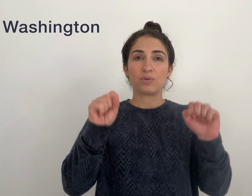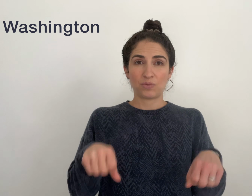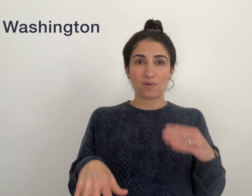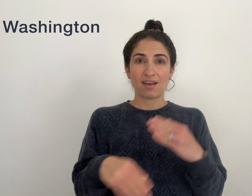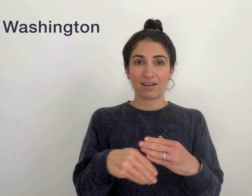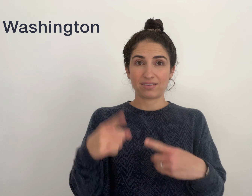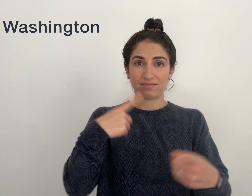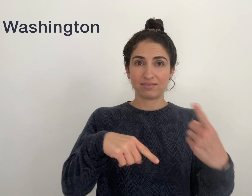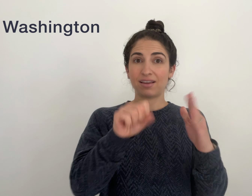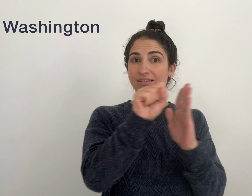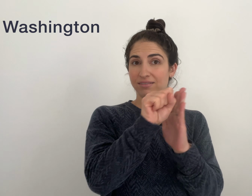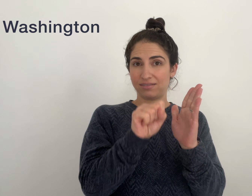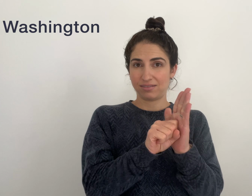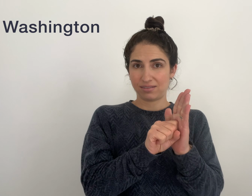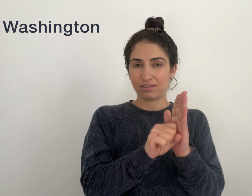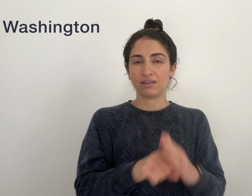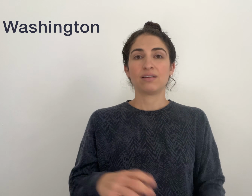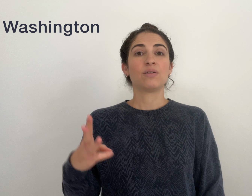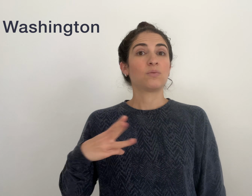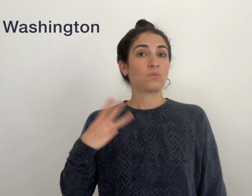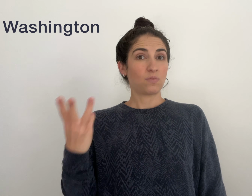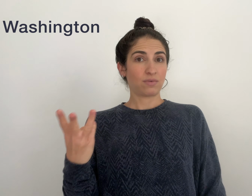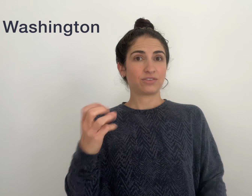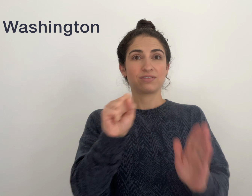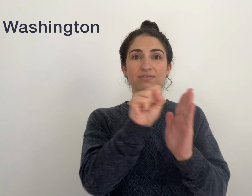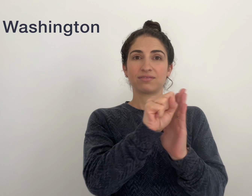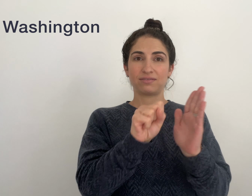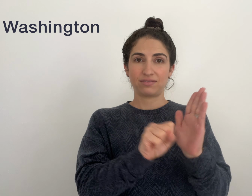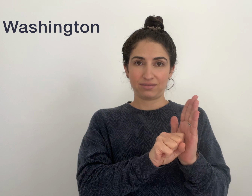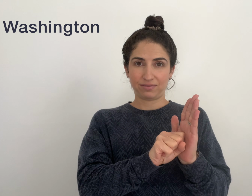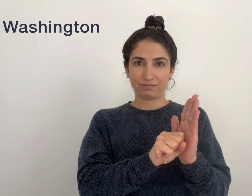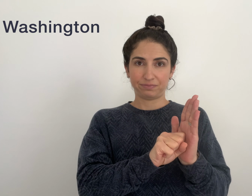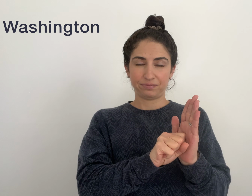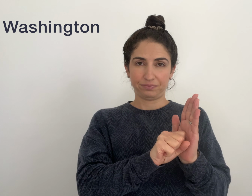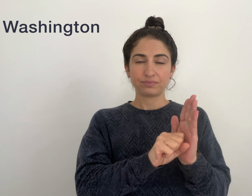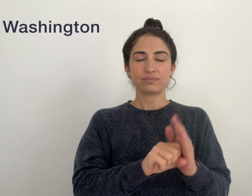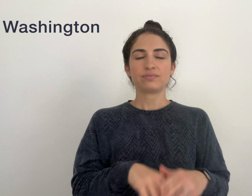you can add the sign state, Washington State,